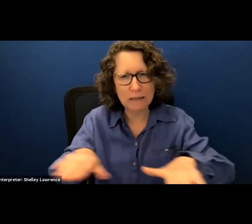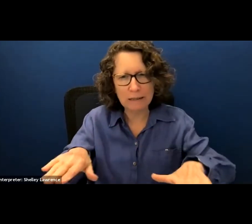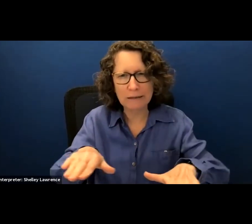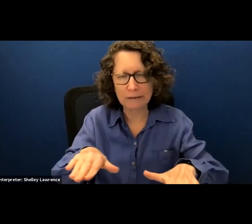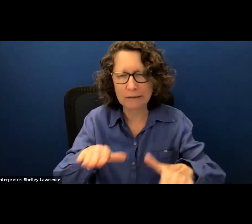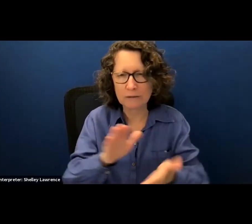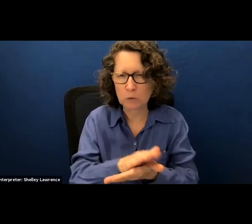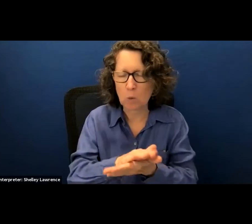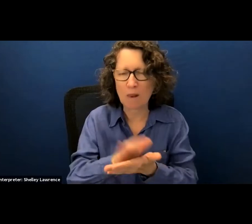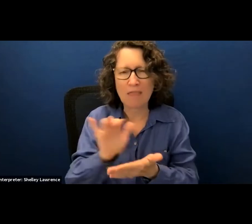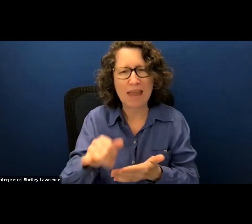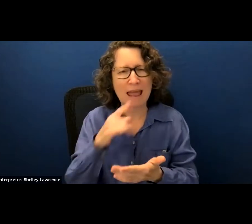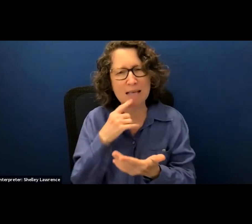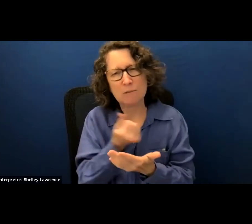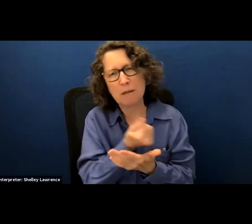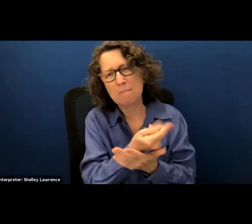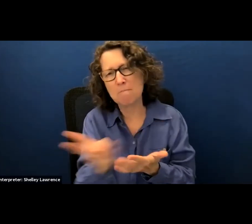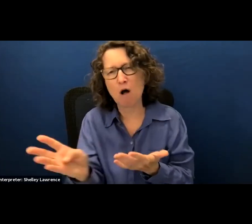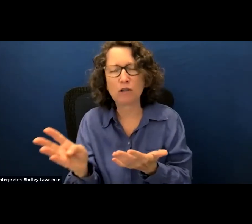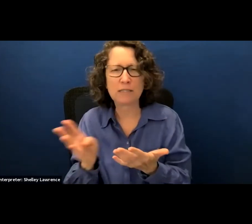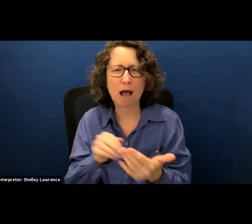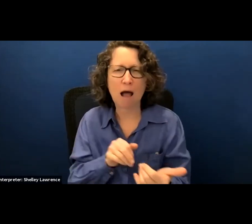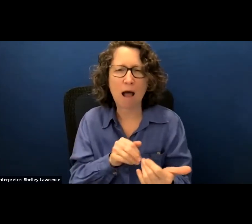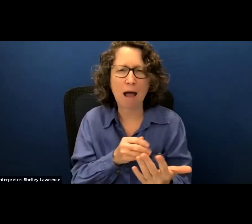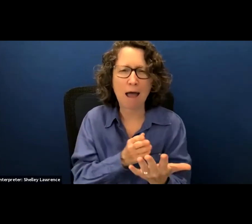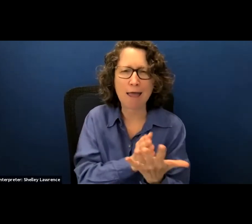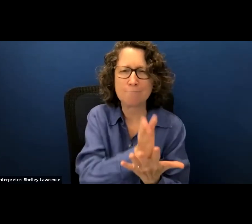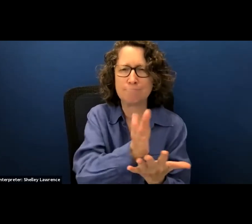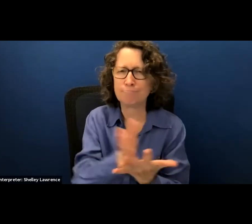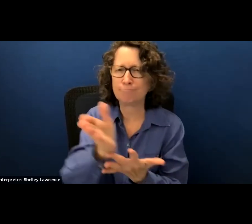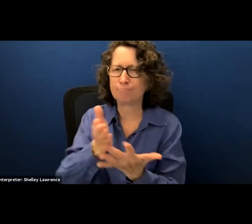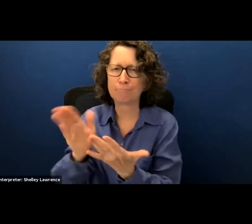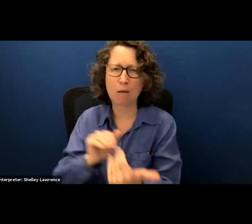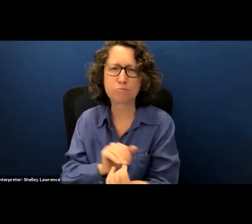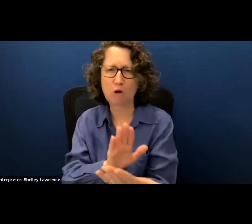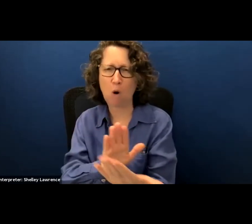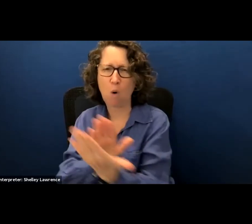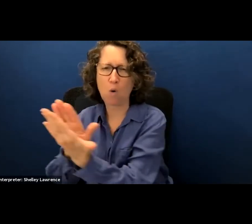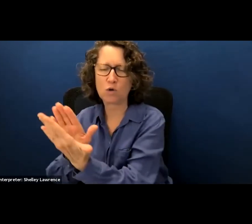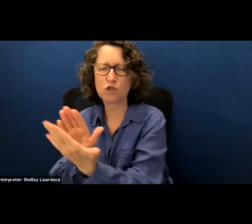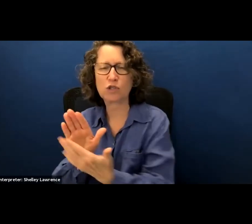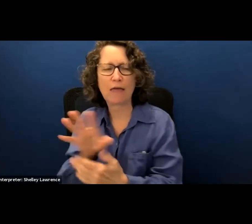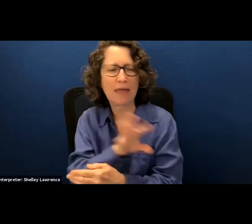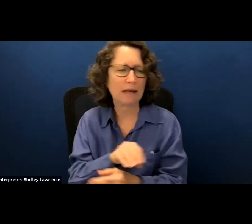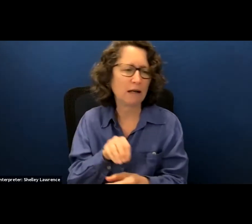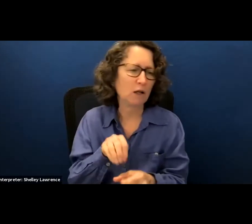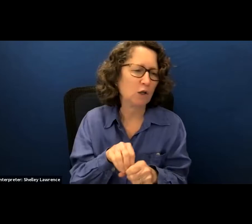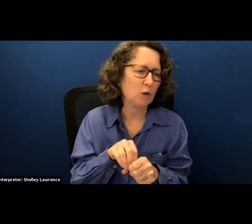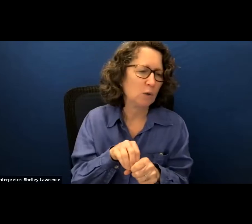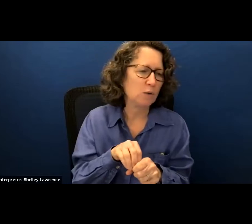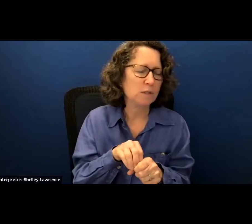this has to be a multi-prong approach. This includes